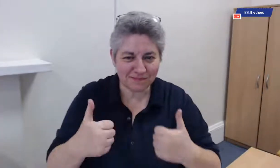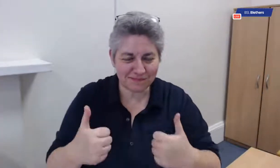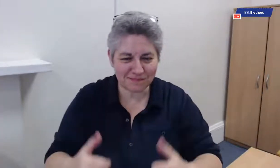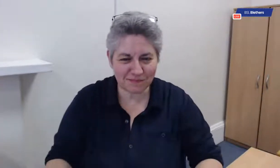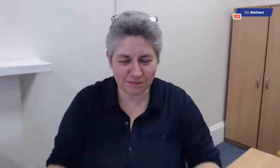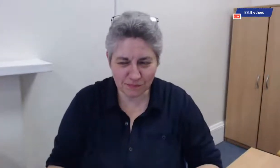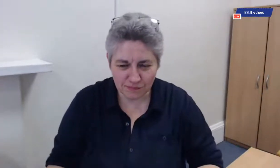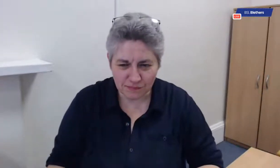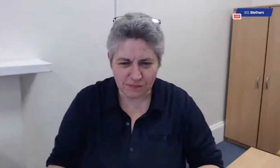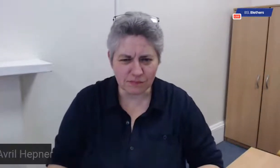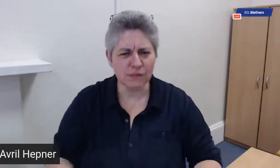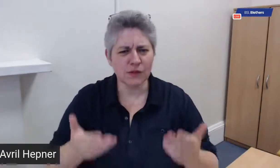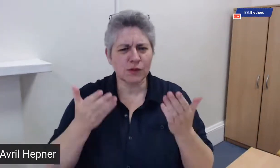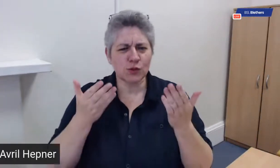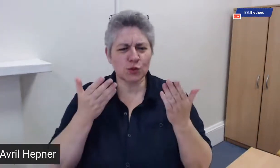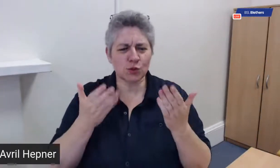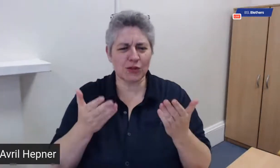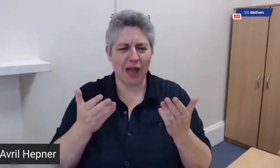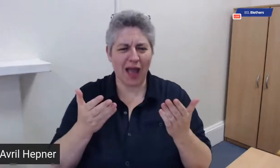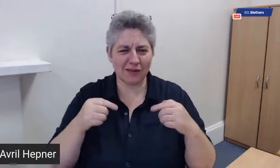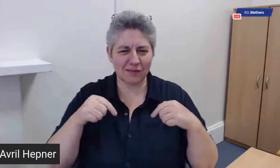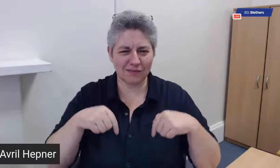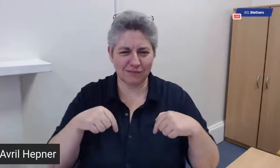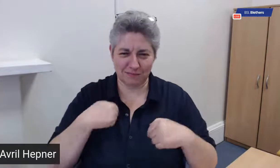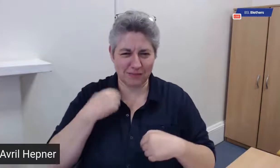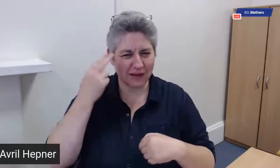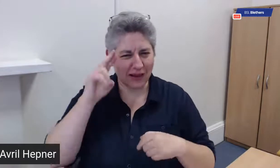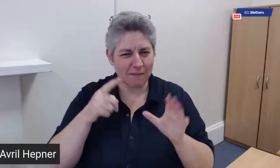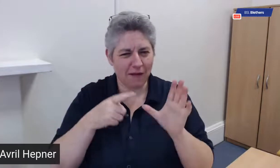Hello, everyone. I hope everyone at home's doing well.